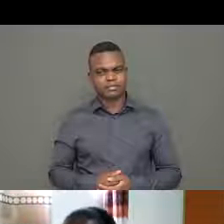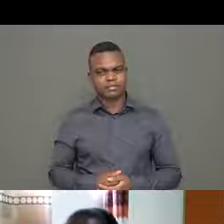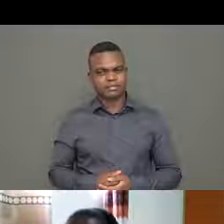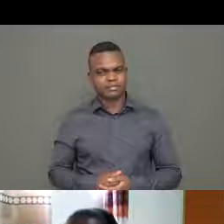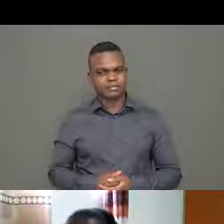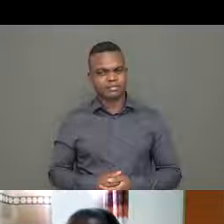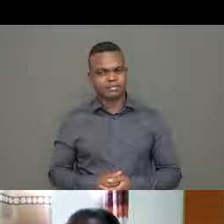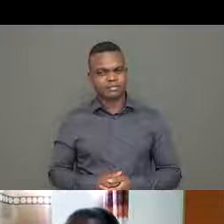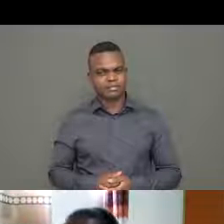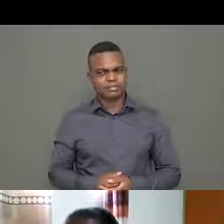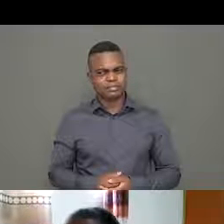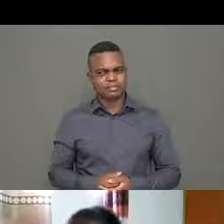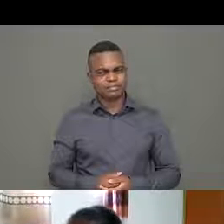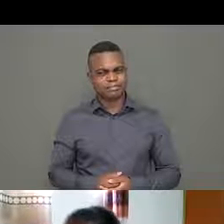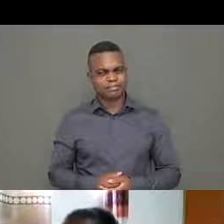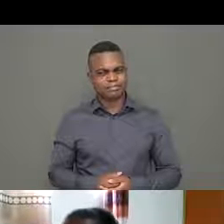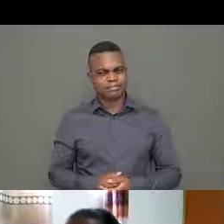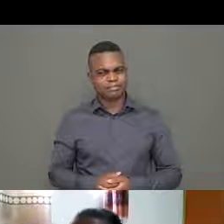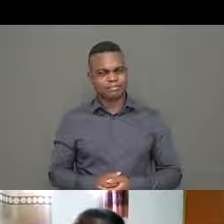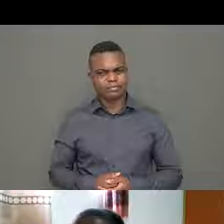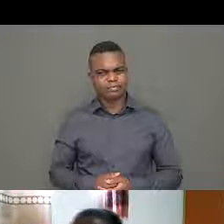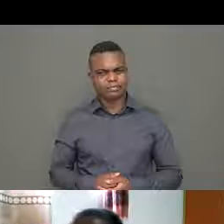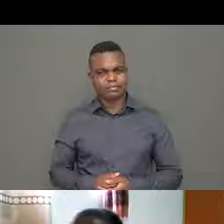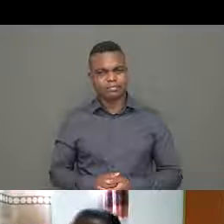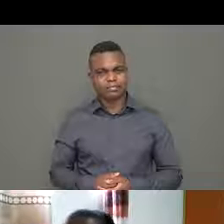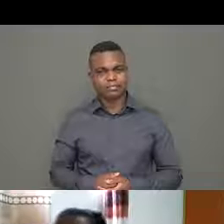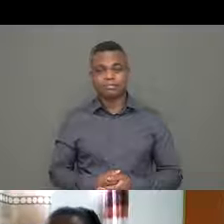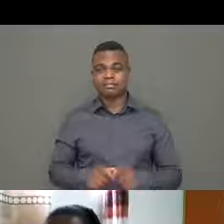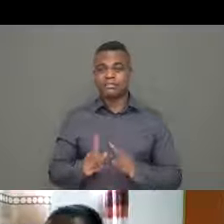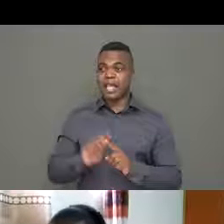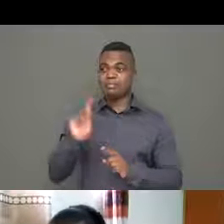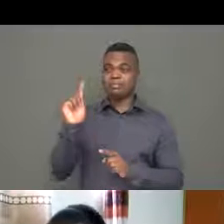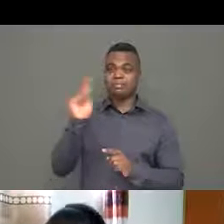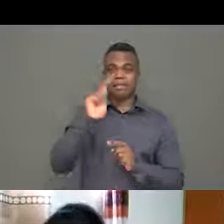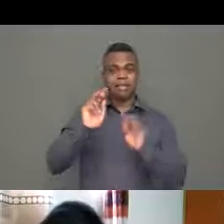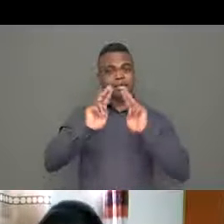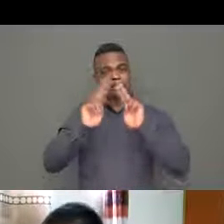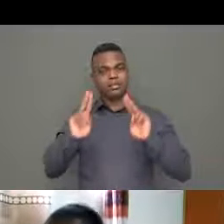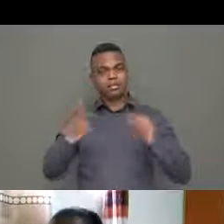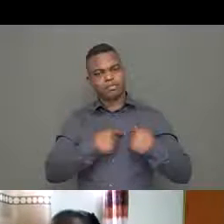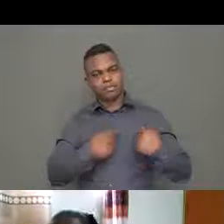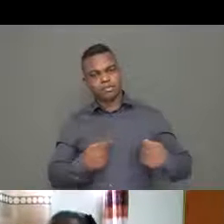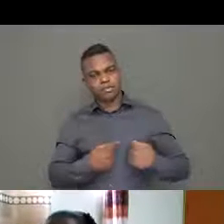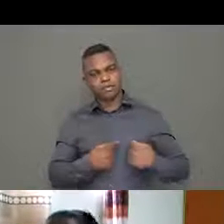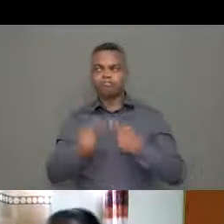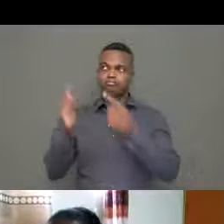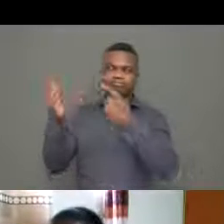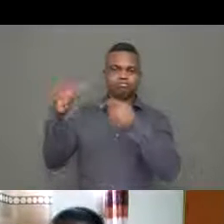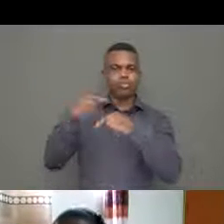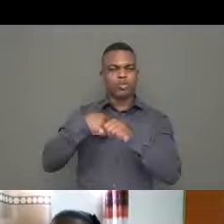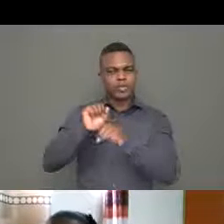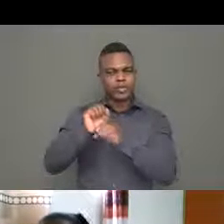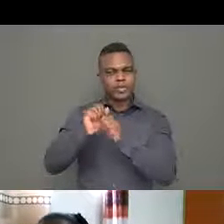former volunteers, because the skills, the knowledge and experience that they got from the previous